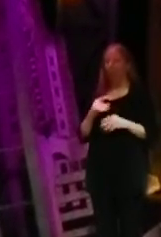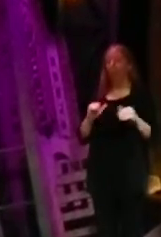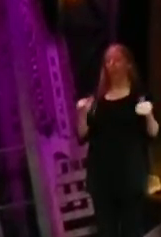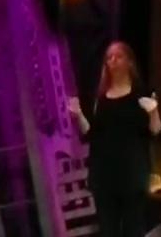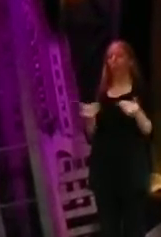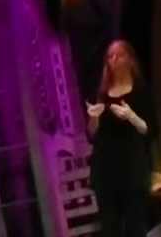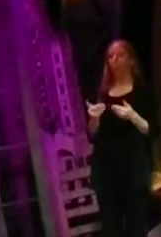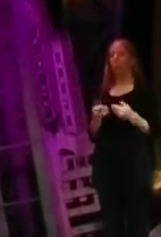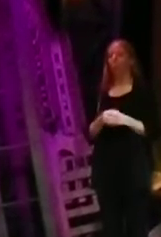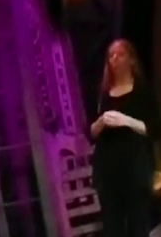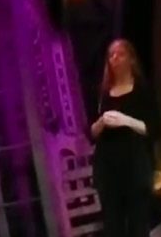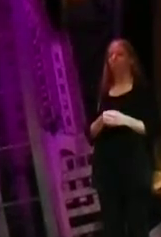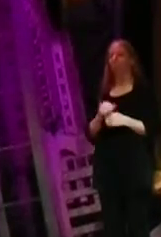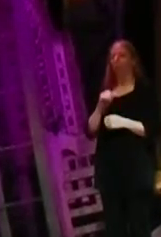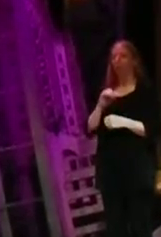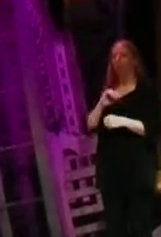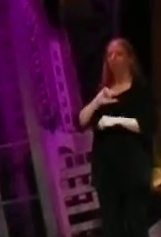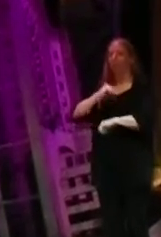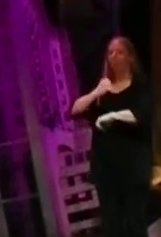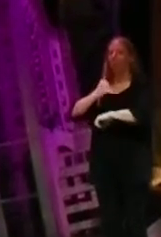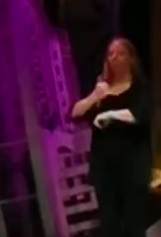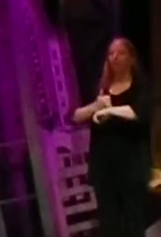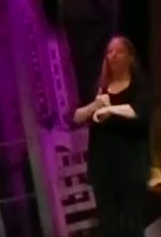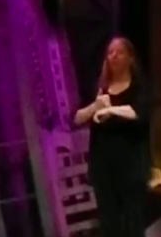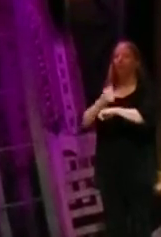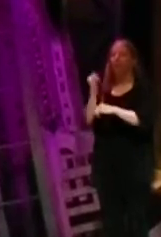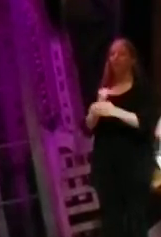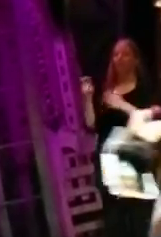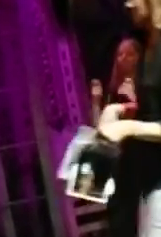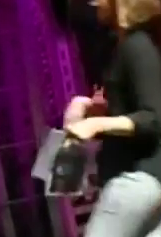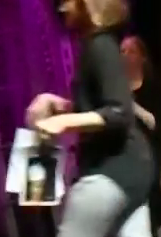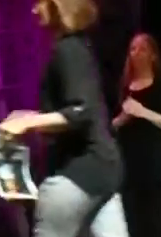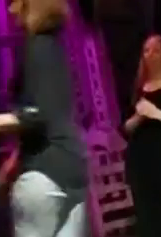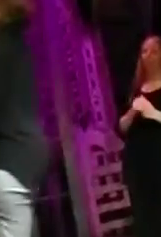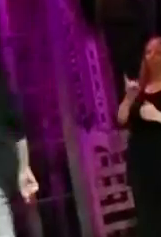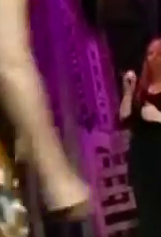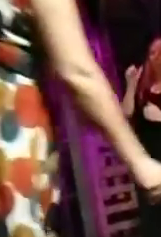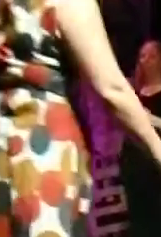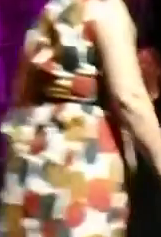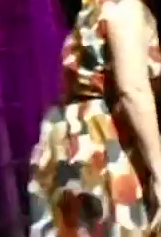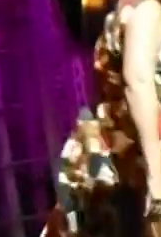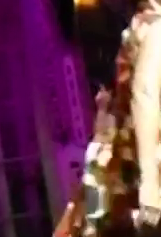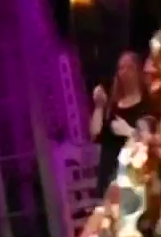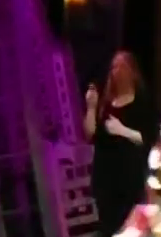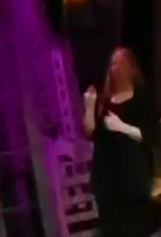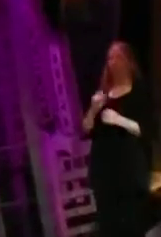to a founding artistic director of Your Real Stories, Jay Sheldon. Yay!